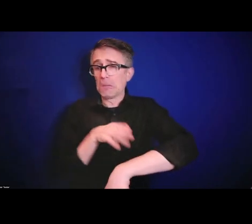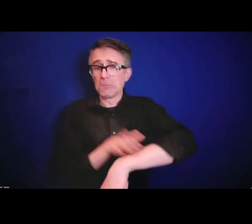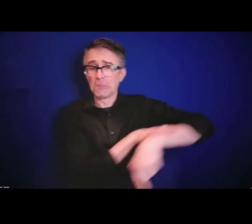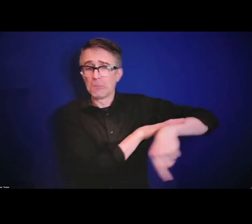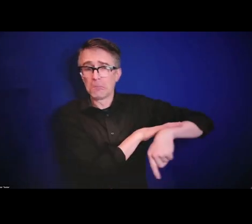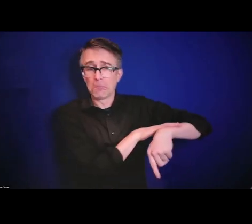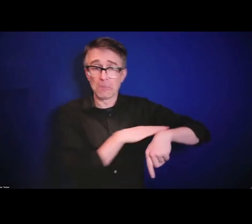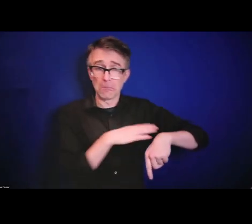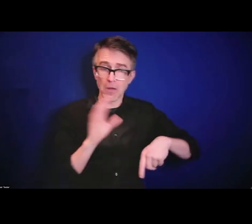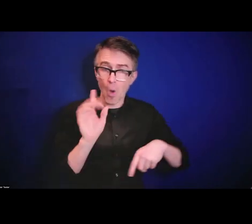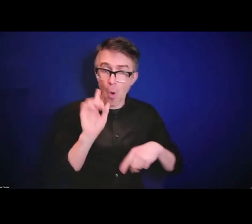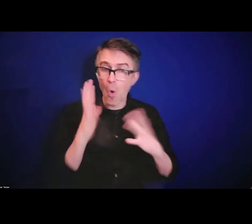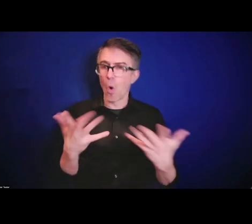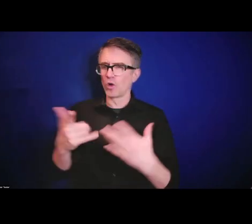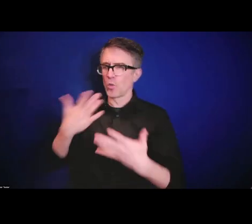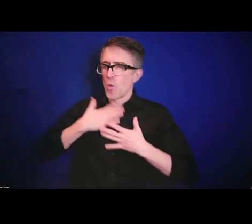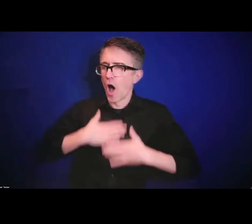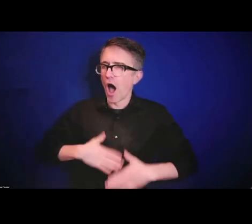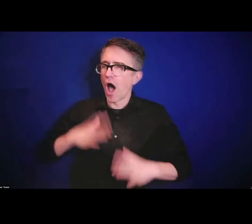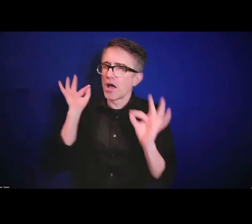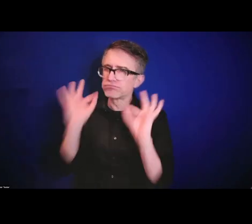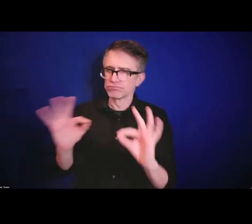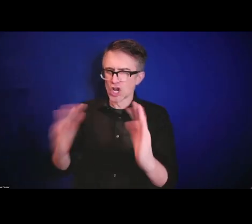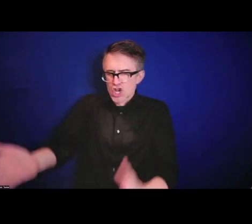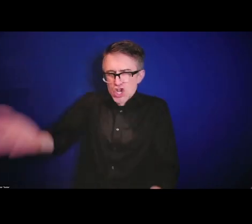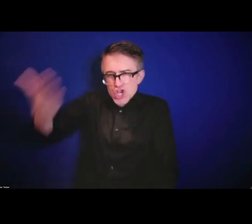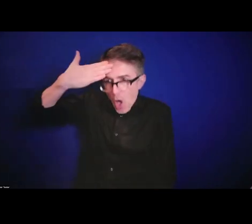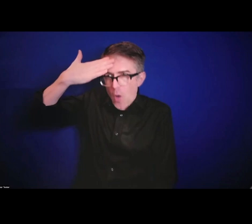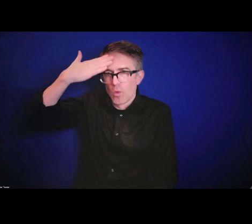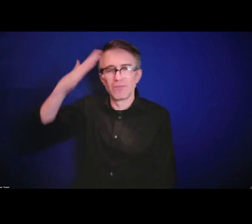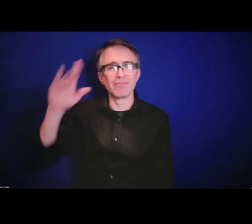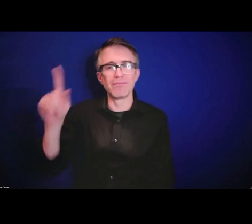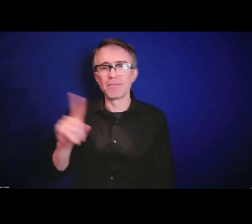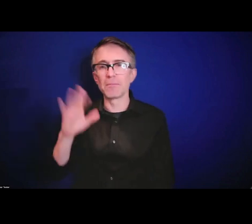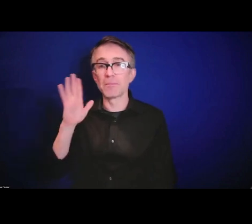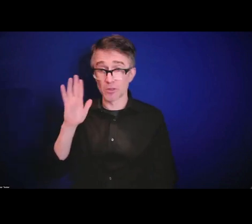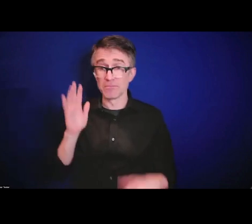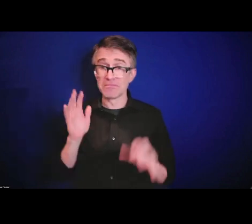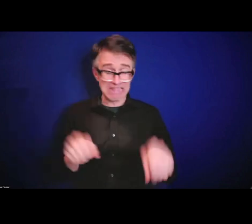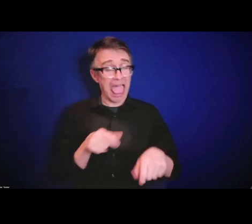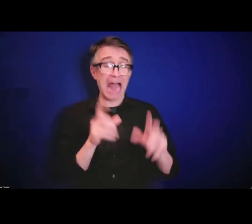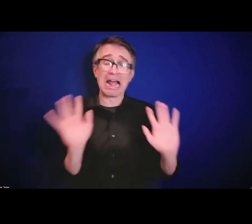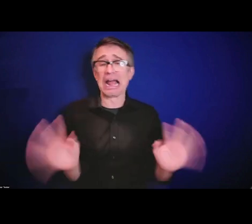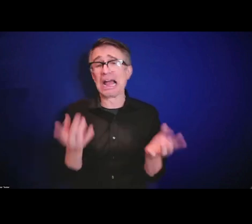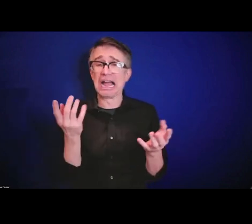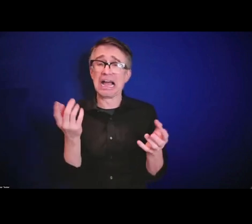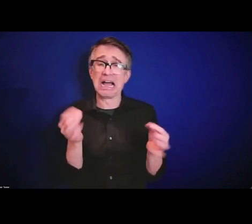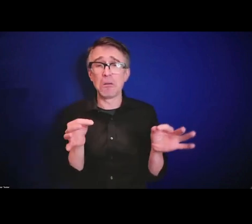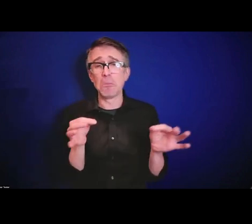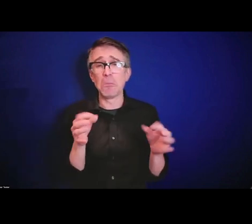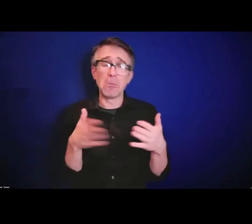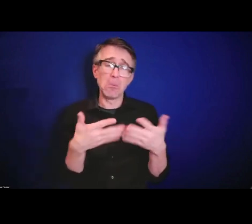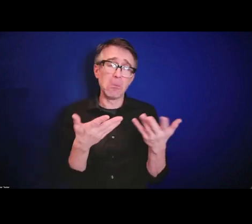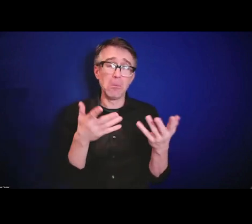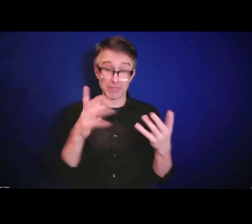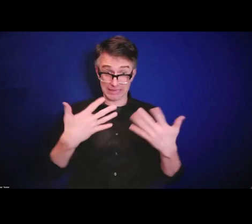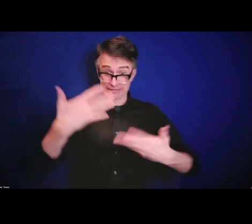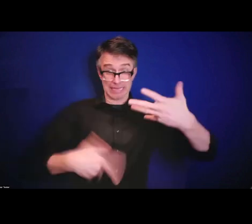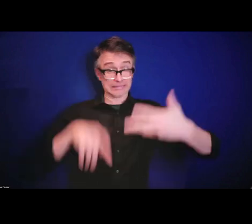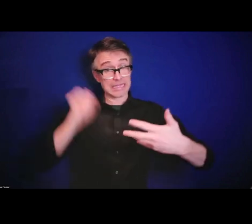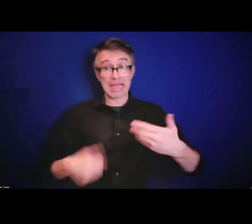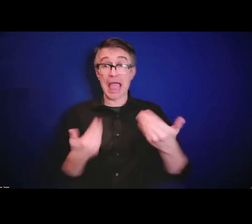can do is disaggregate the data and make it publicly available. And publicly available means to the